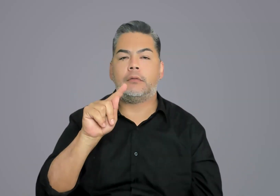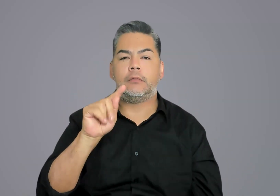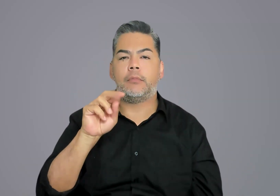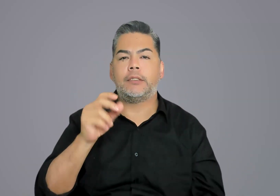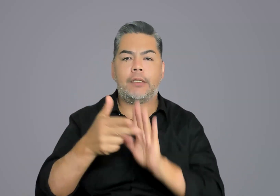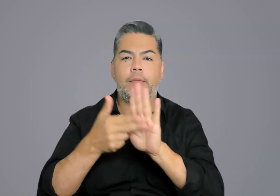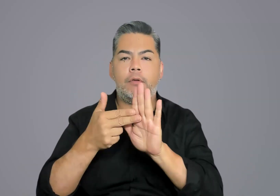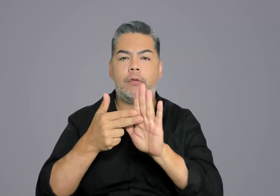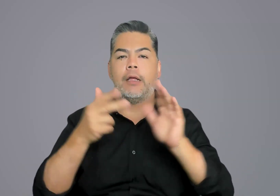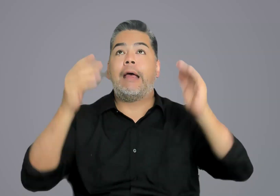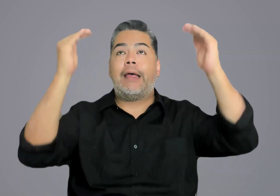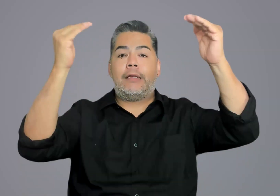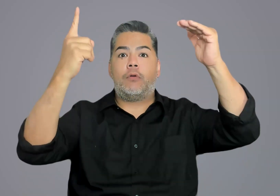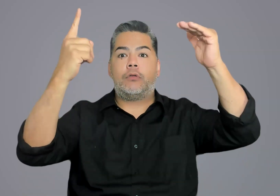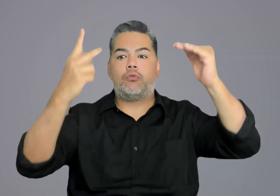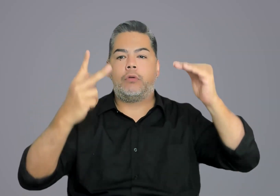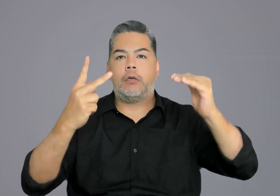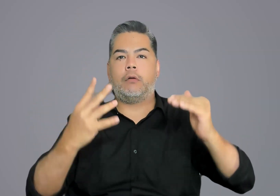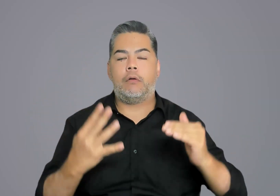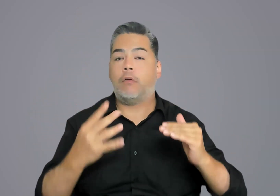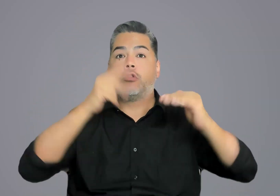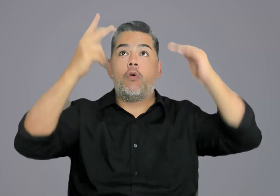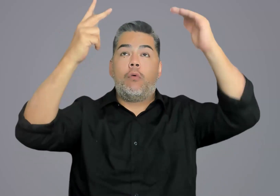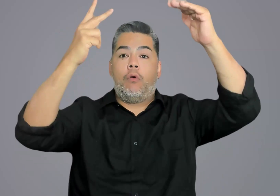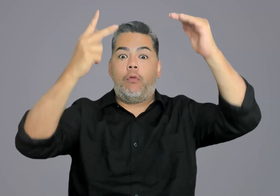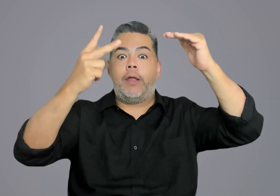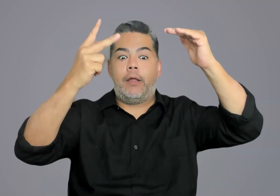need hierarchy, so don't just jump straight to heading 3.